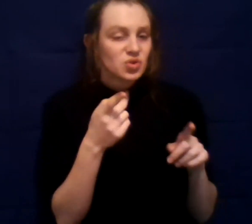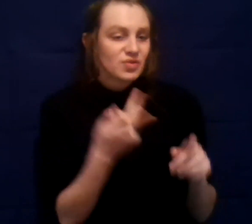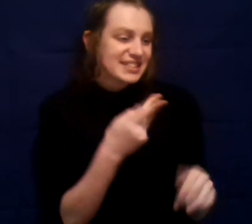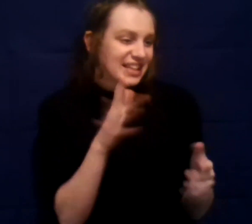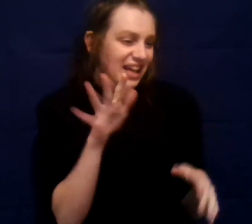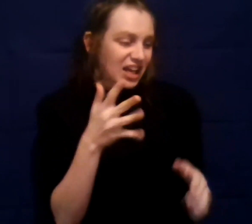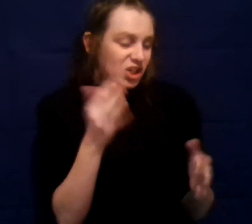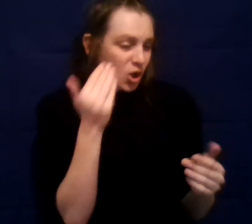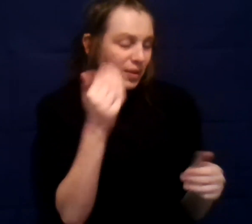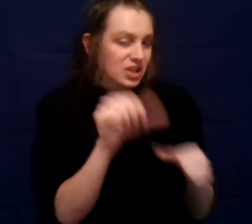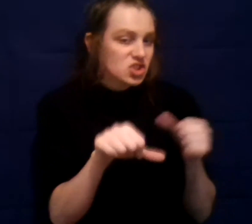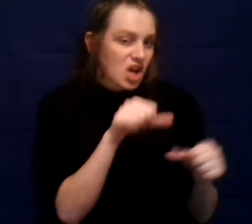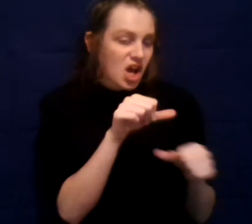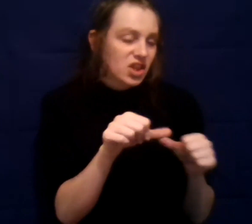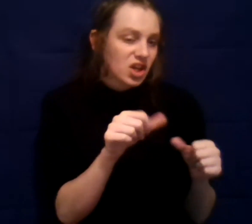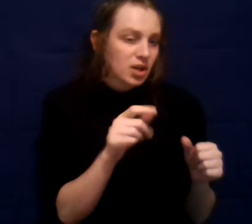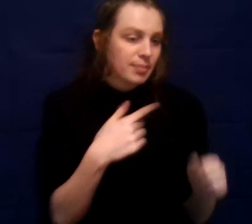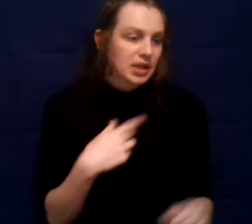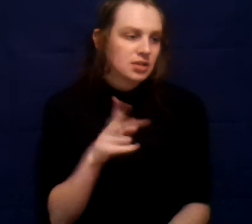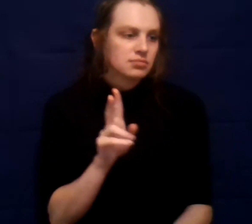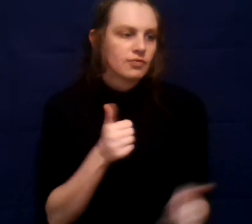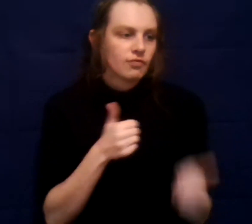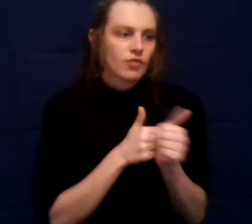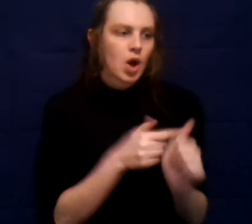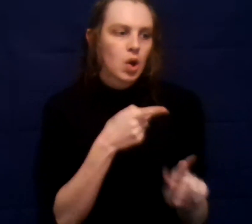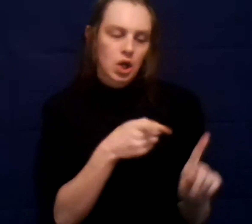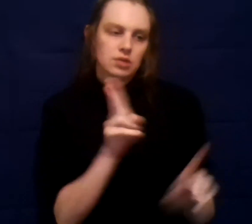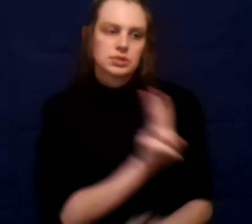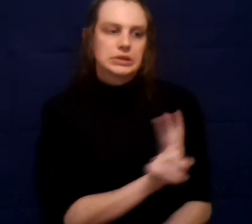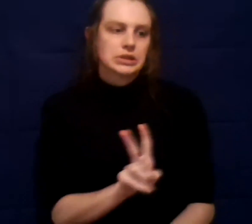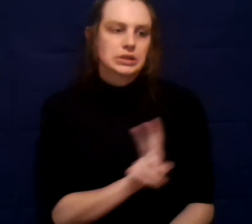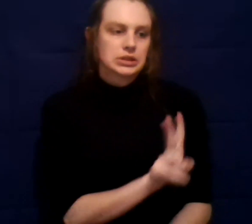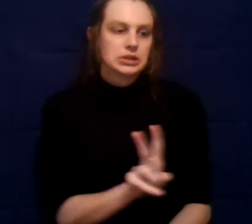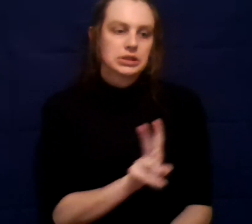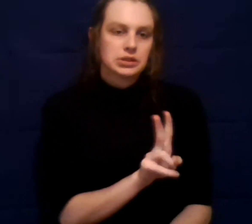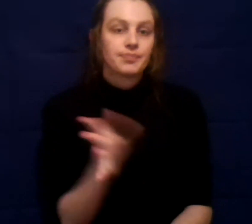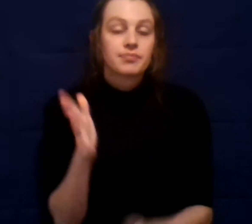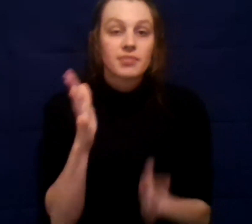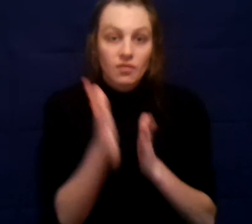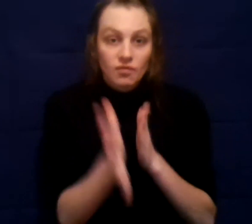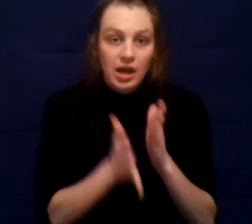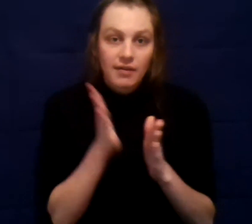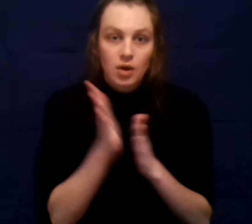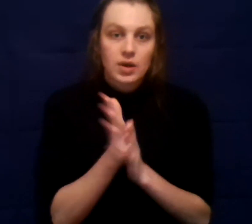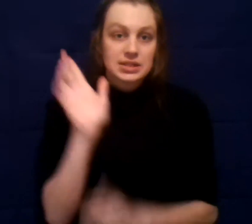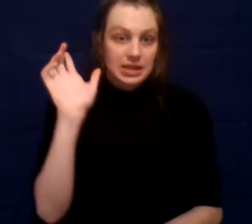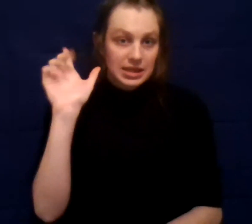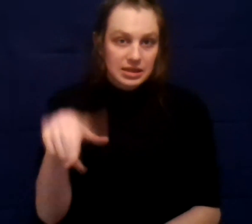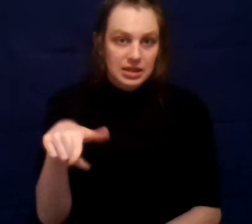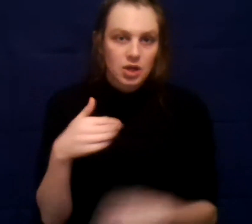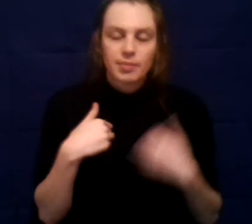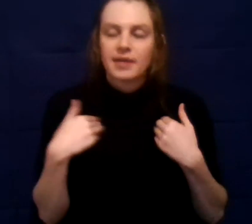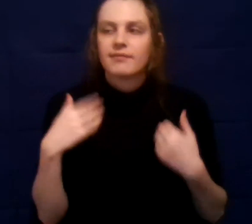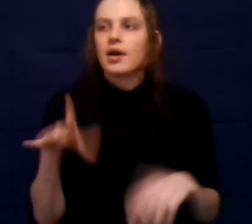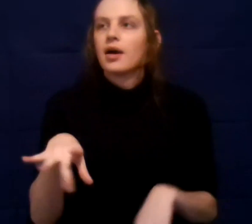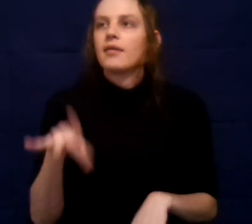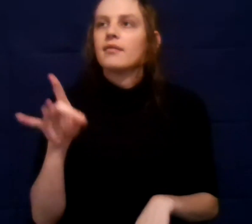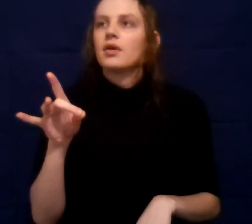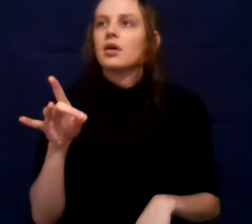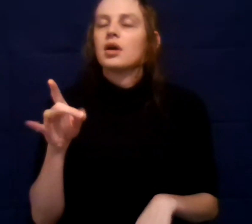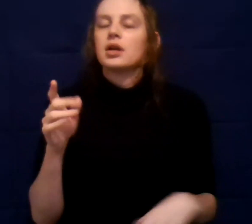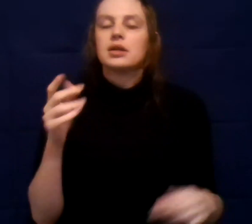5 hours in, I had like, I don't know, 10, 15 new friends just like instantly.